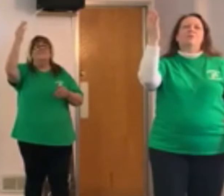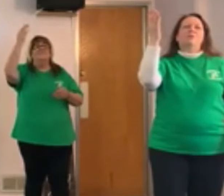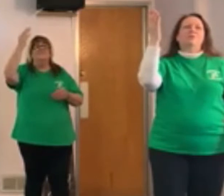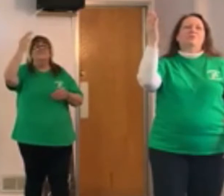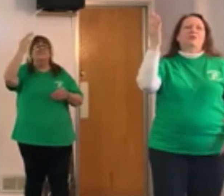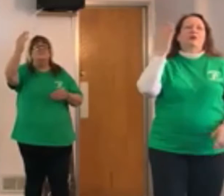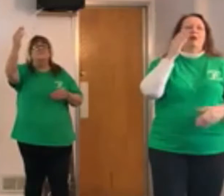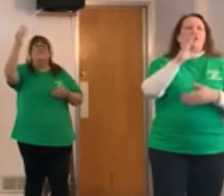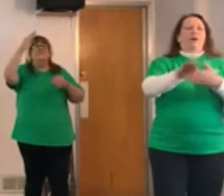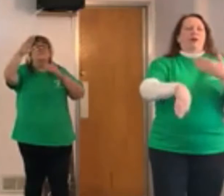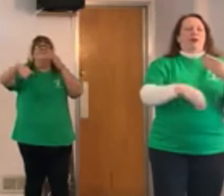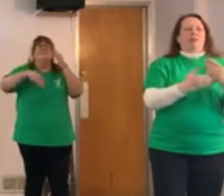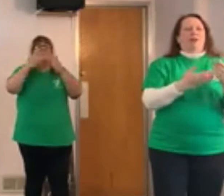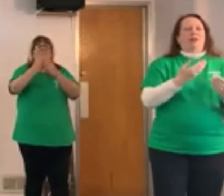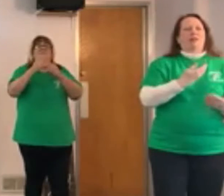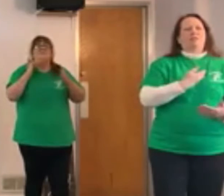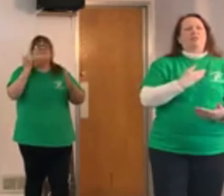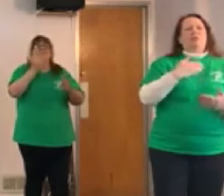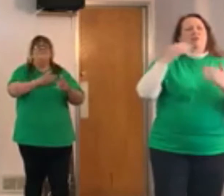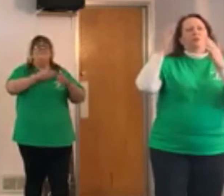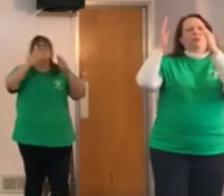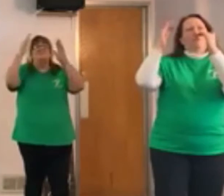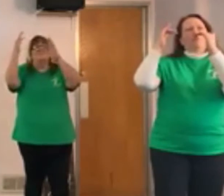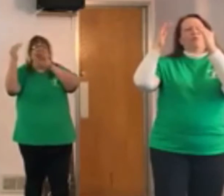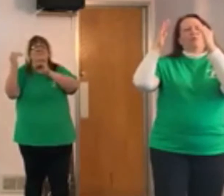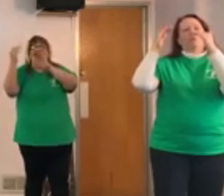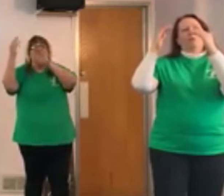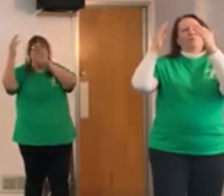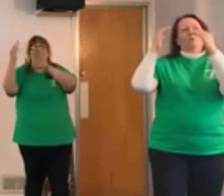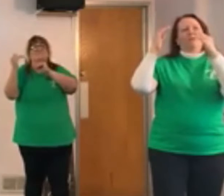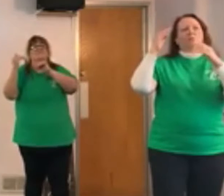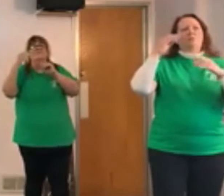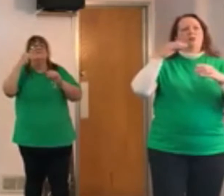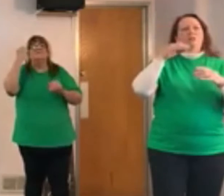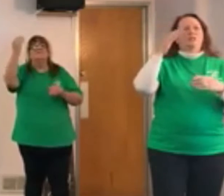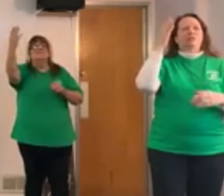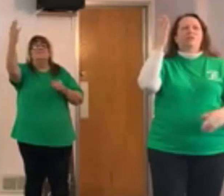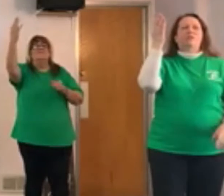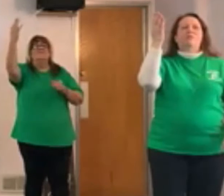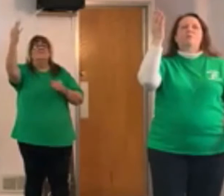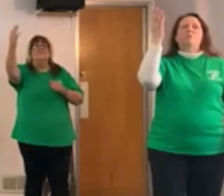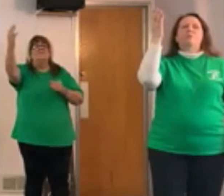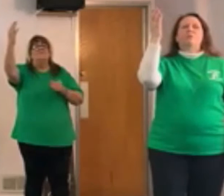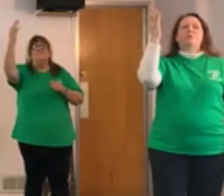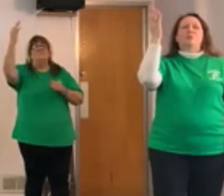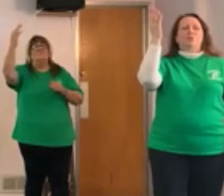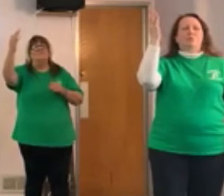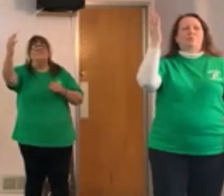Thank you.